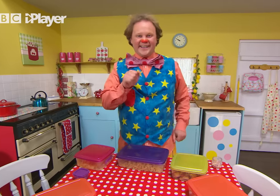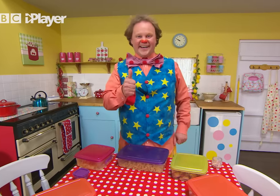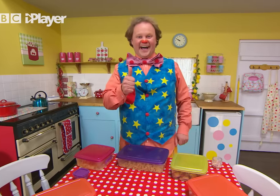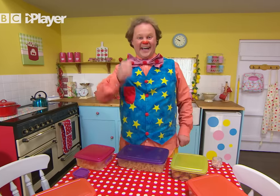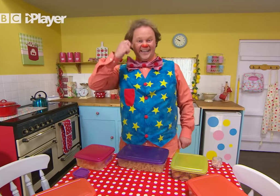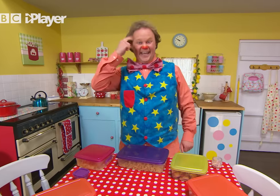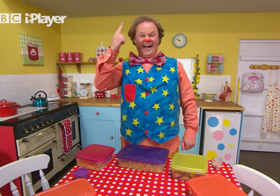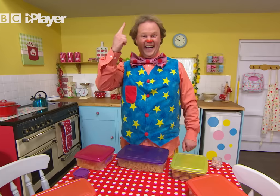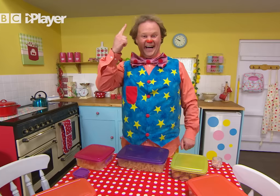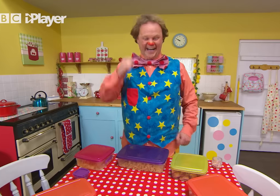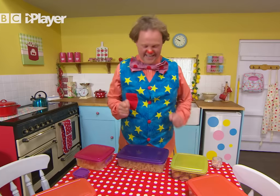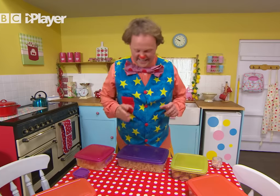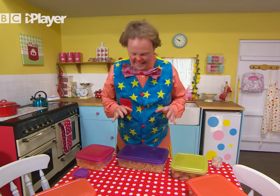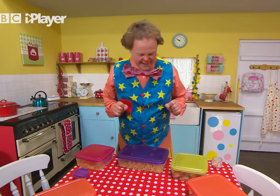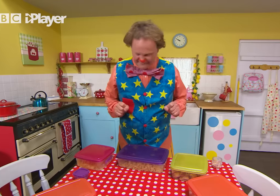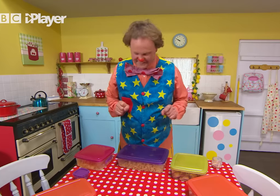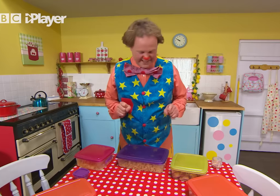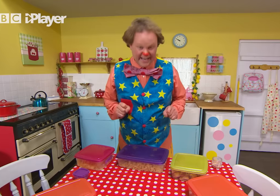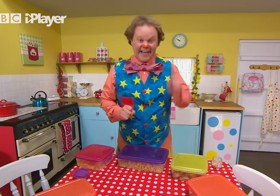Good idea! Now, what do I need?